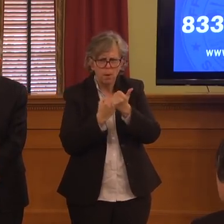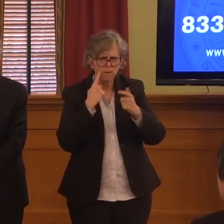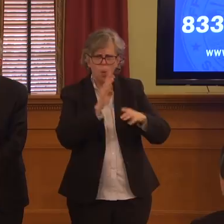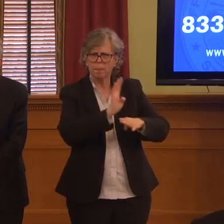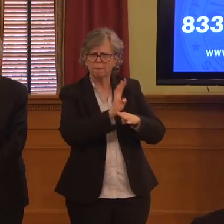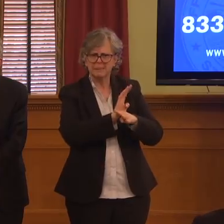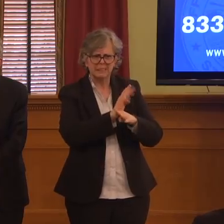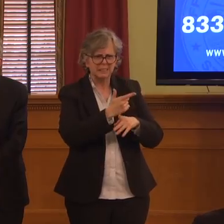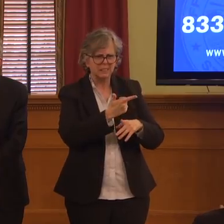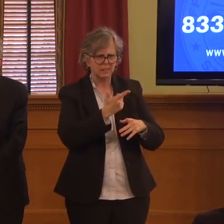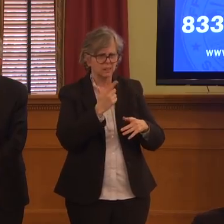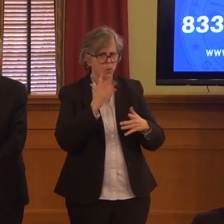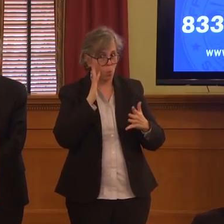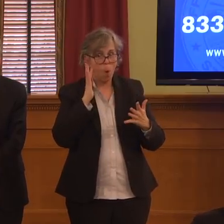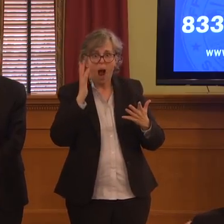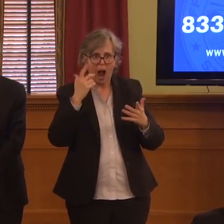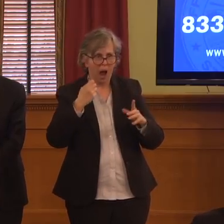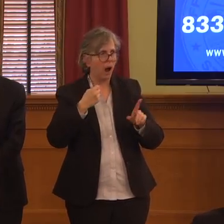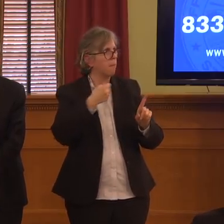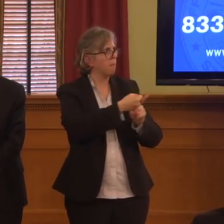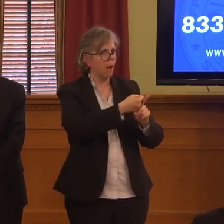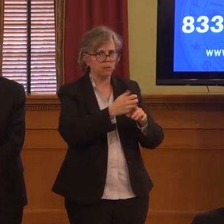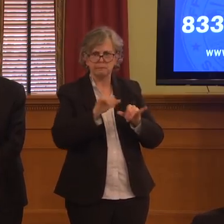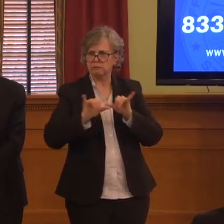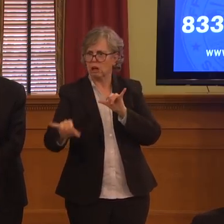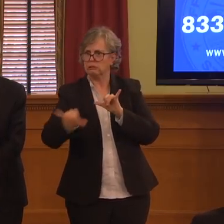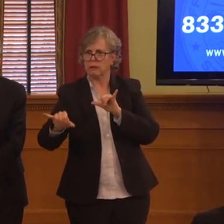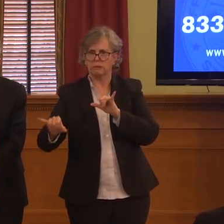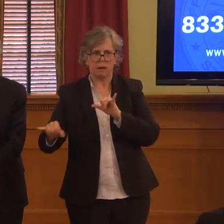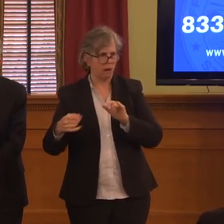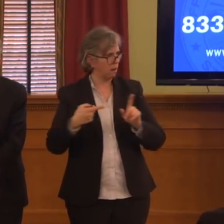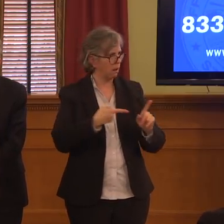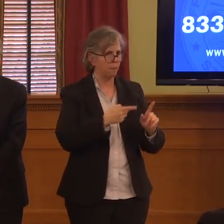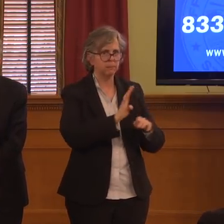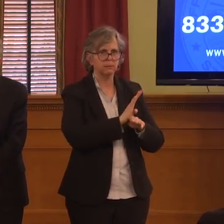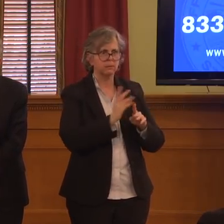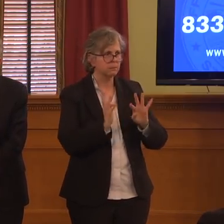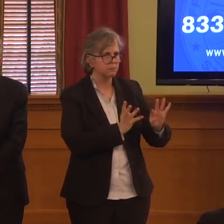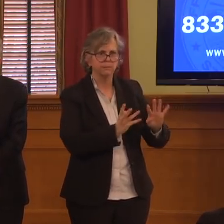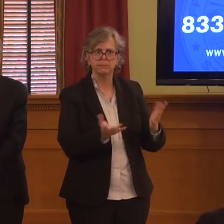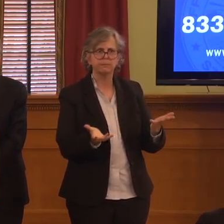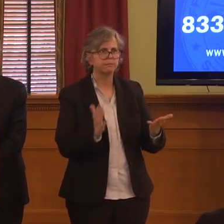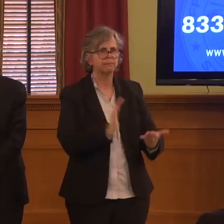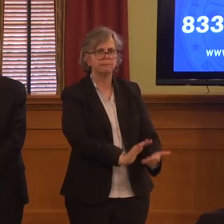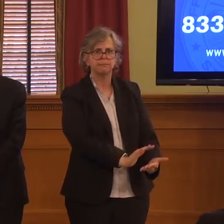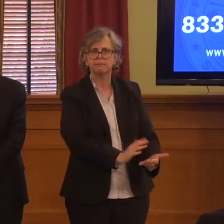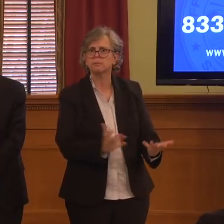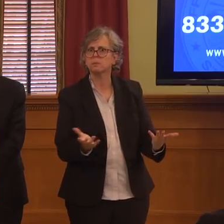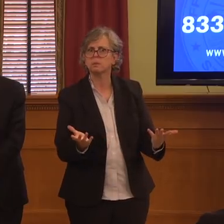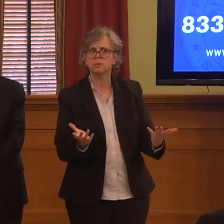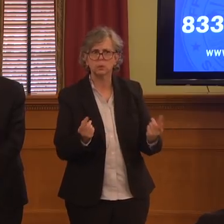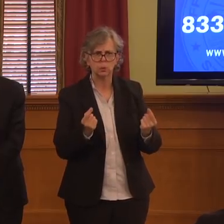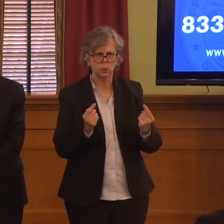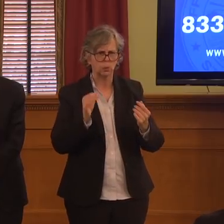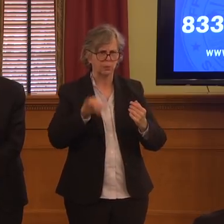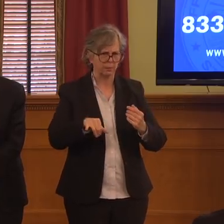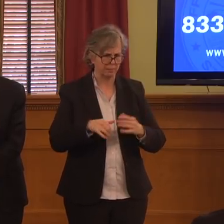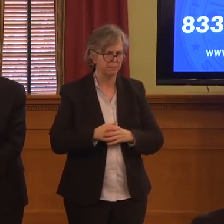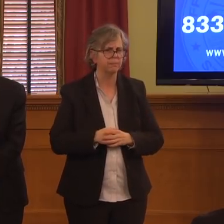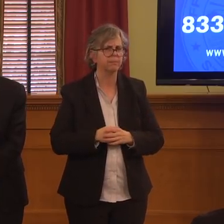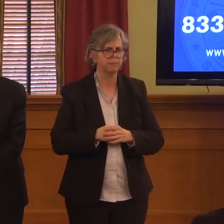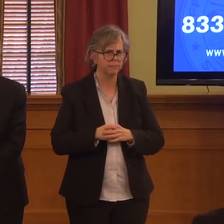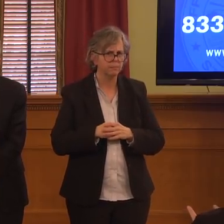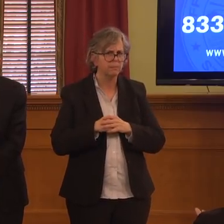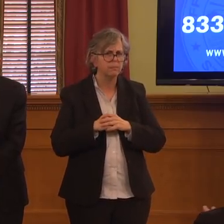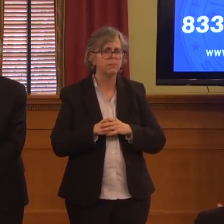critically impacted by this pandemic. Just as we are trying to limit the health consequences of COVID-19,